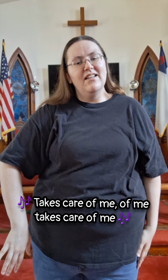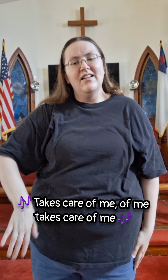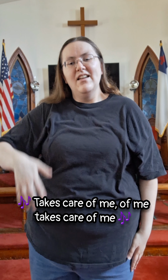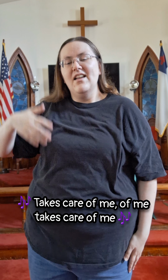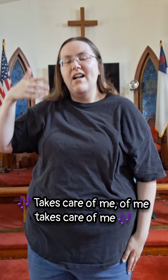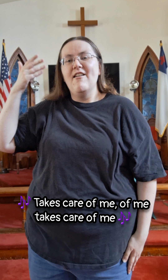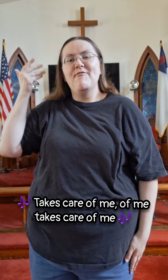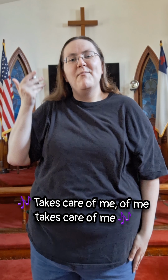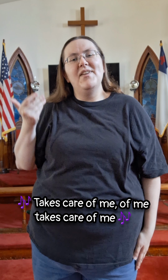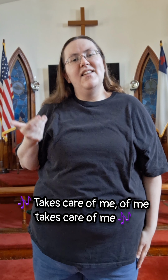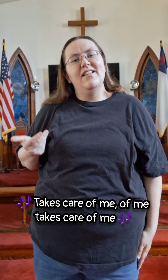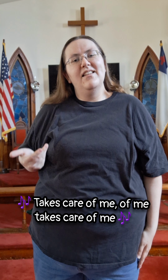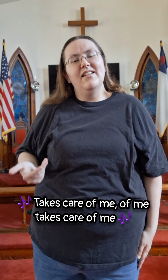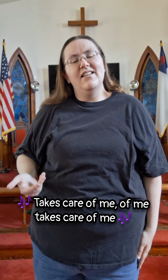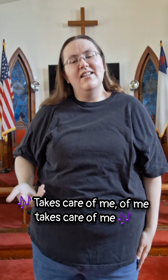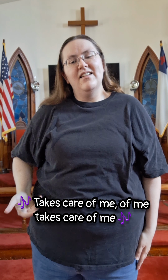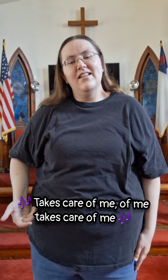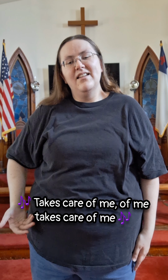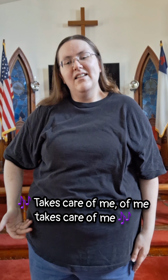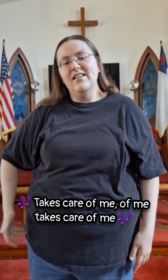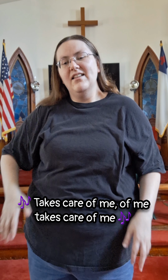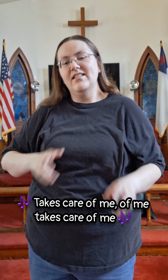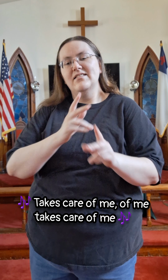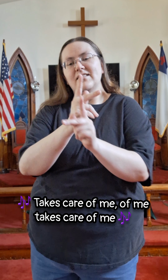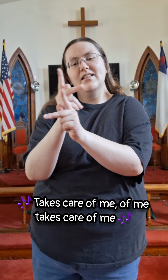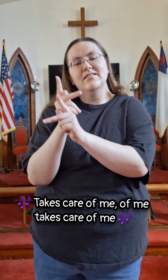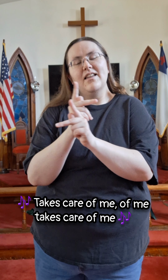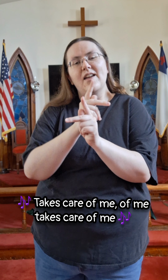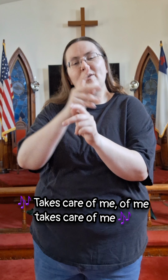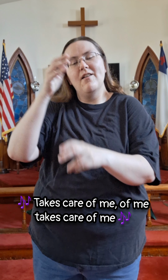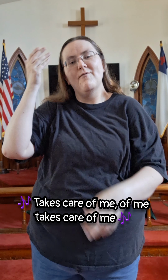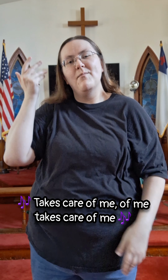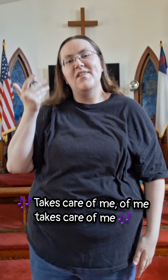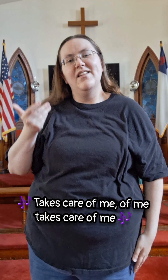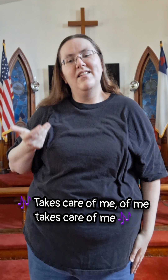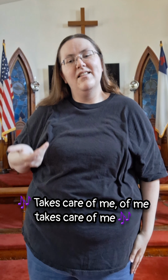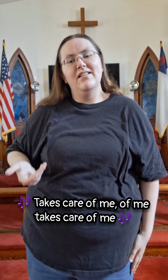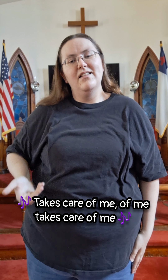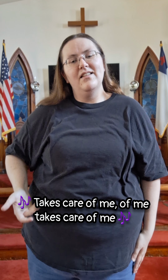Of me He takes care of me